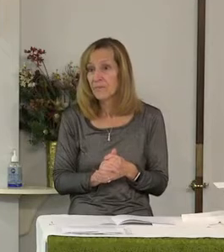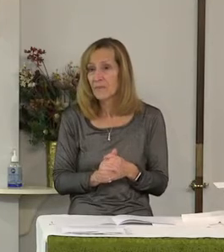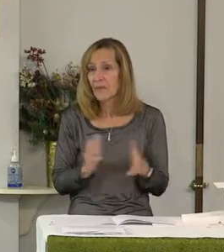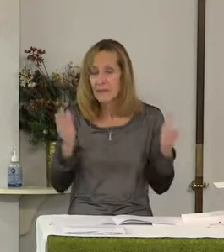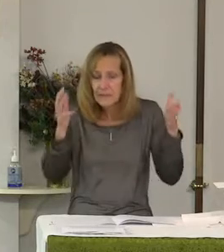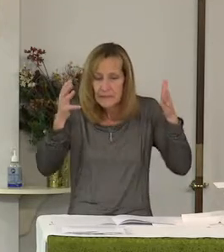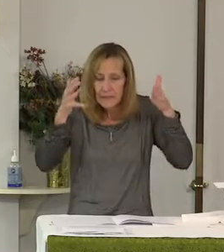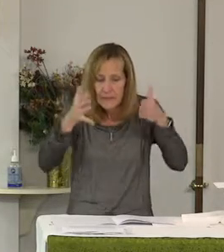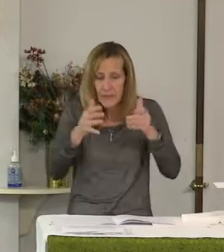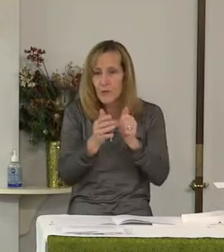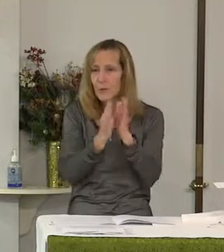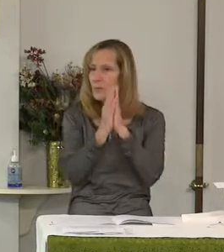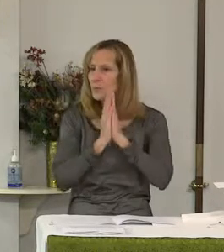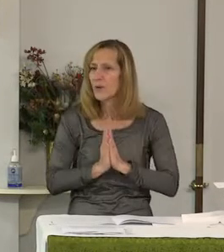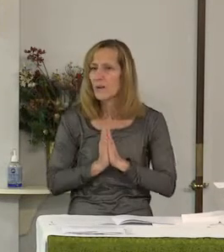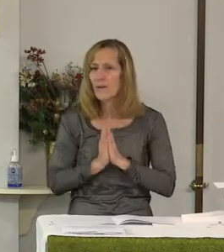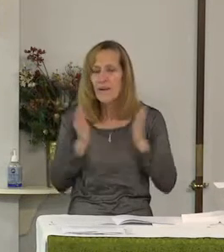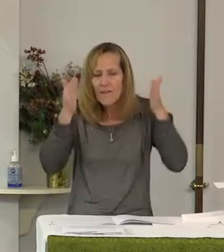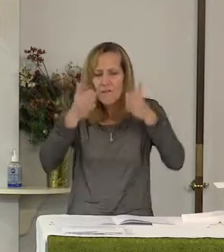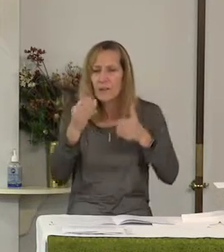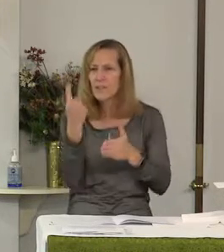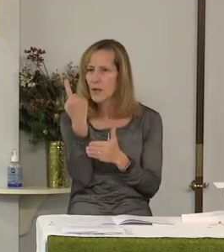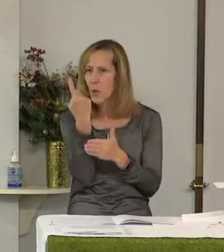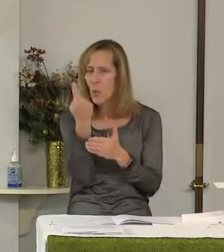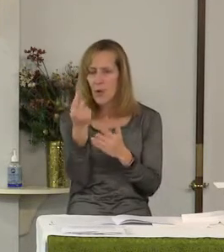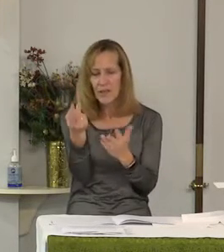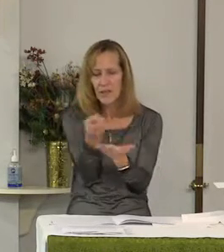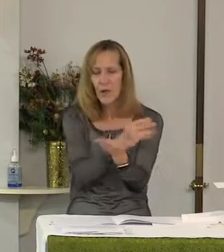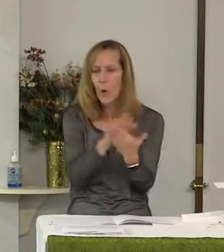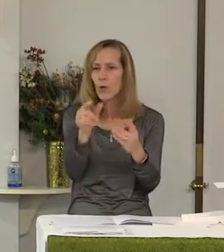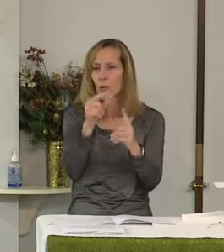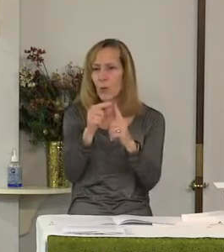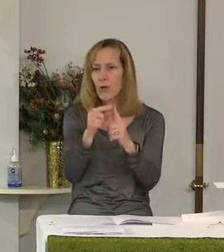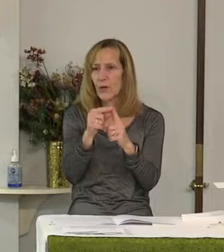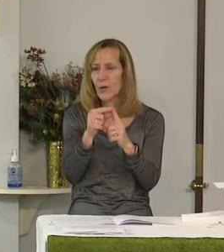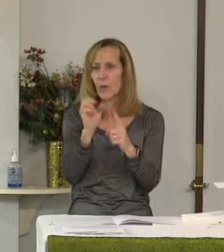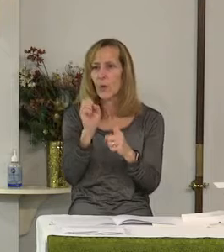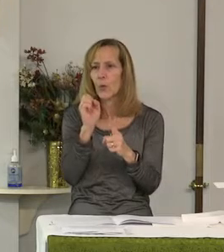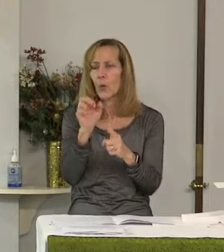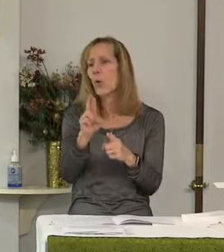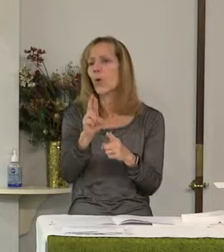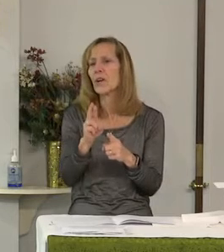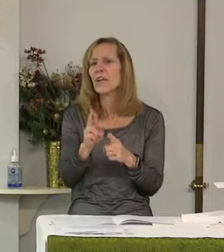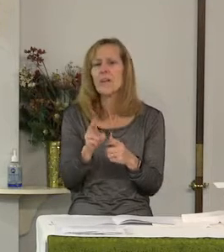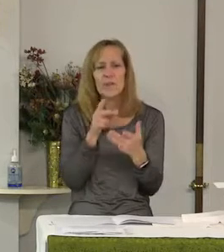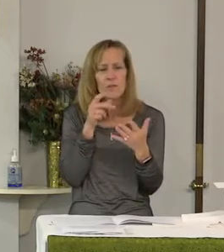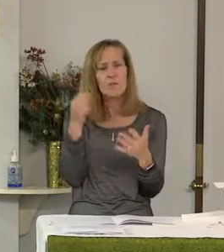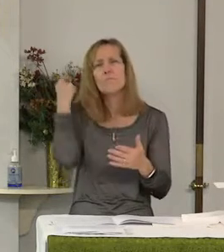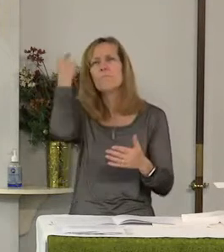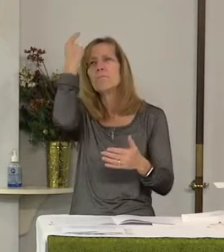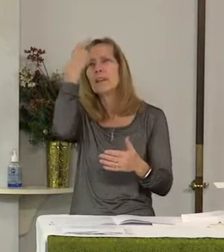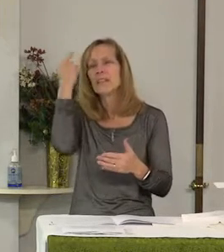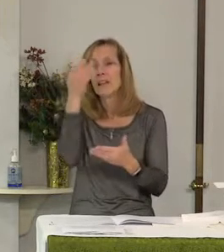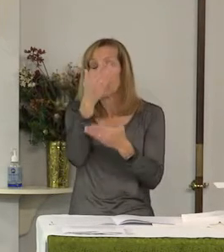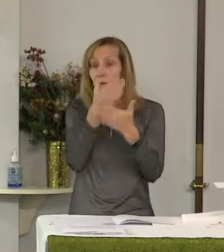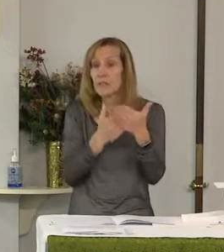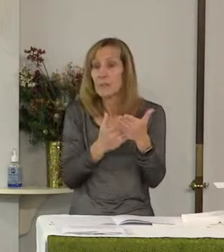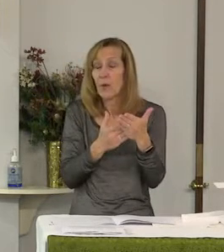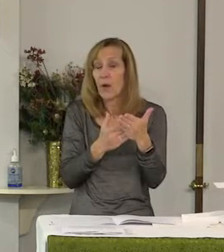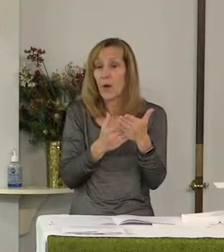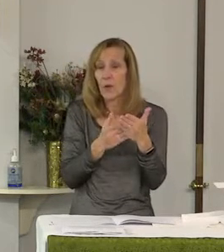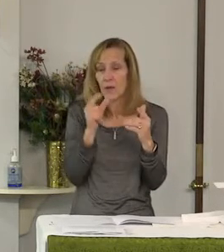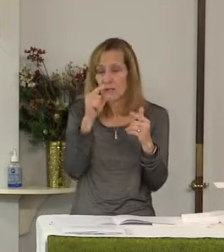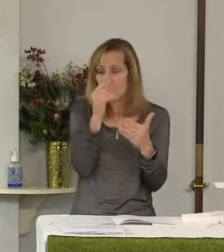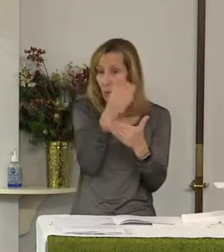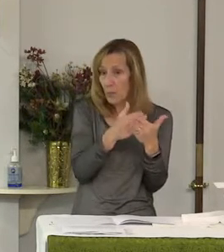Centering prayer, where you focus on a holy word, or Lectio Divina, where you meditate on just a small portion of